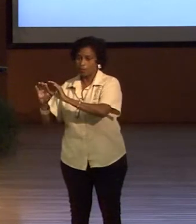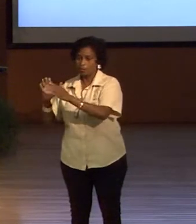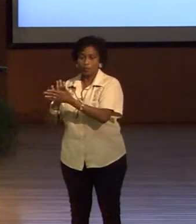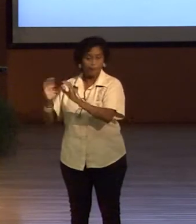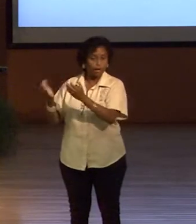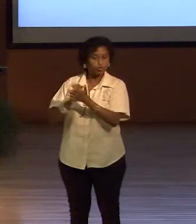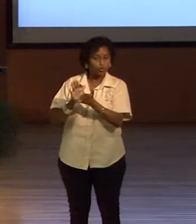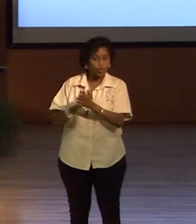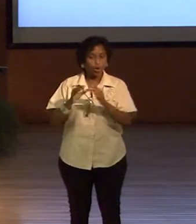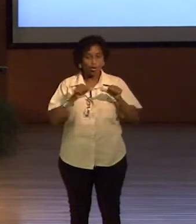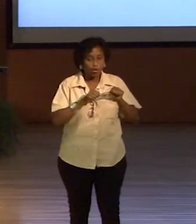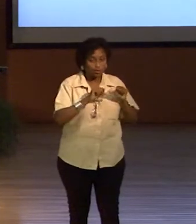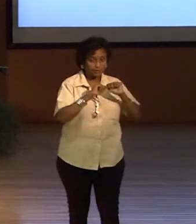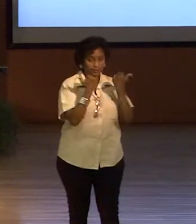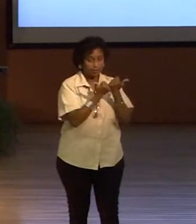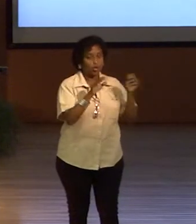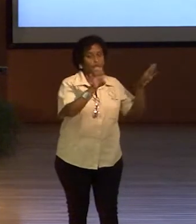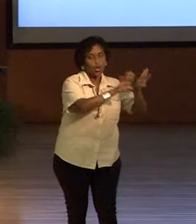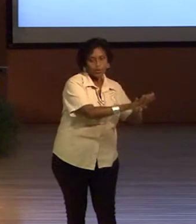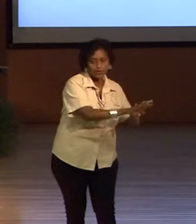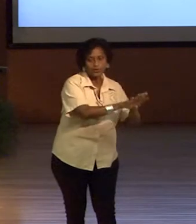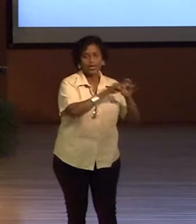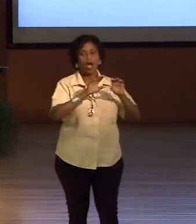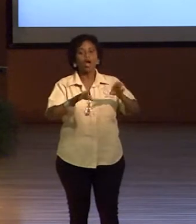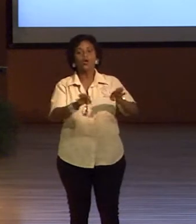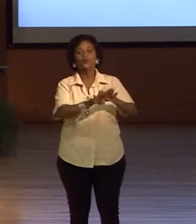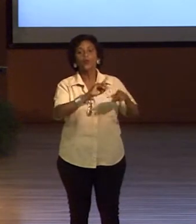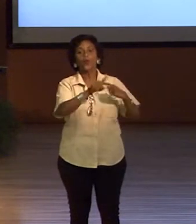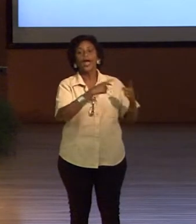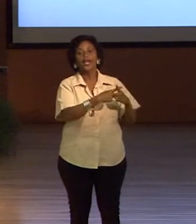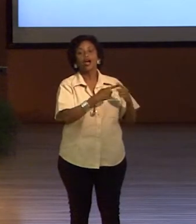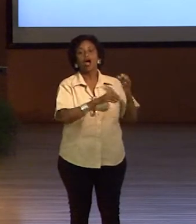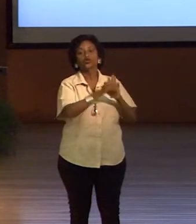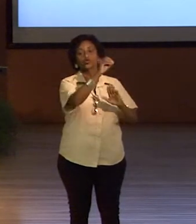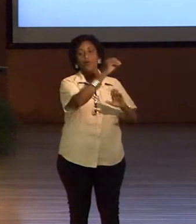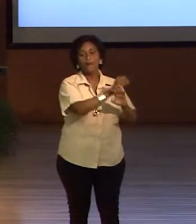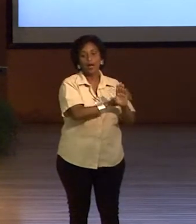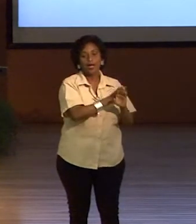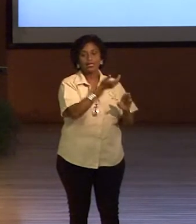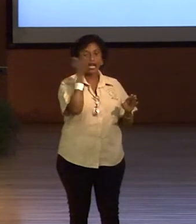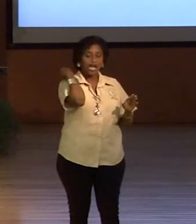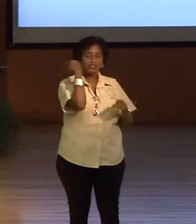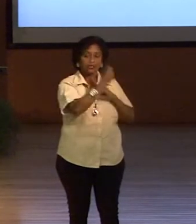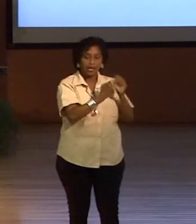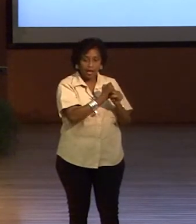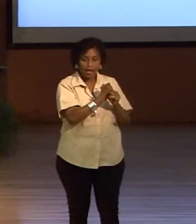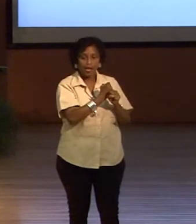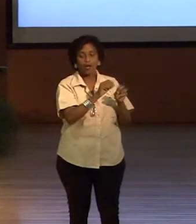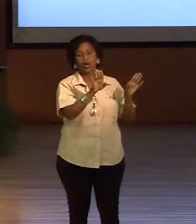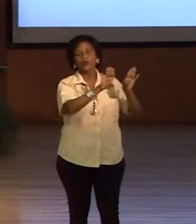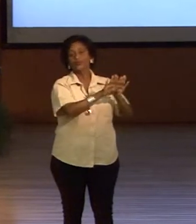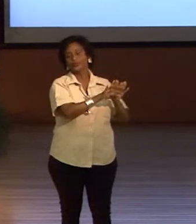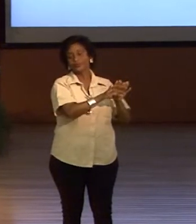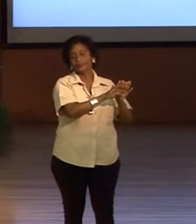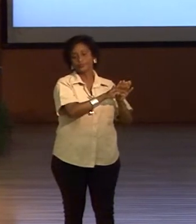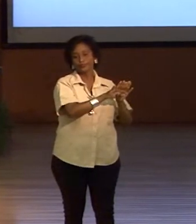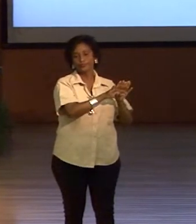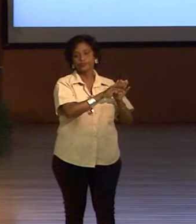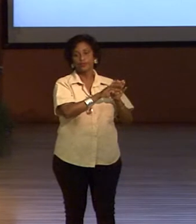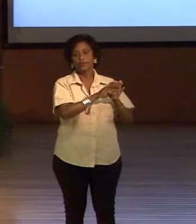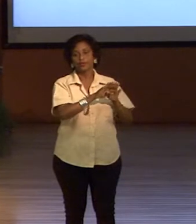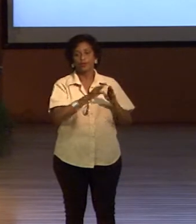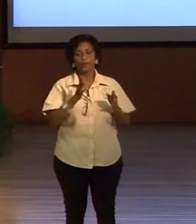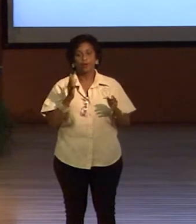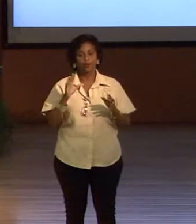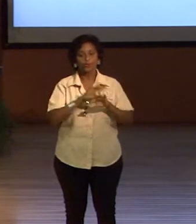here, the headquarters apparently have been closed since October last year because it did not have a fire